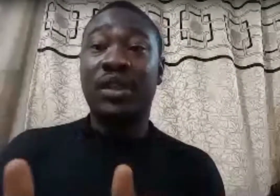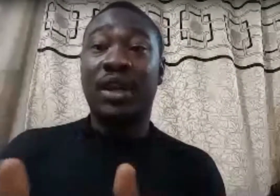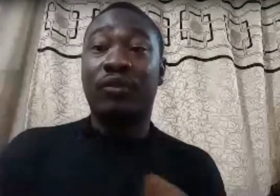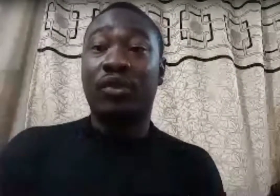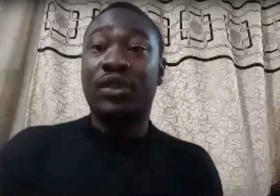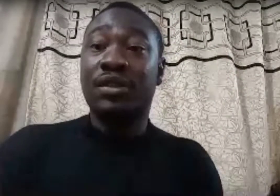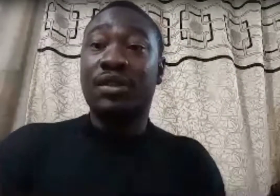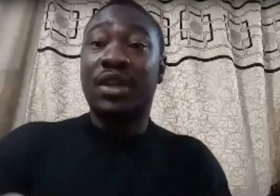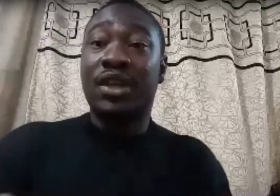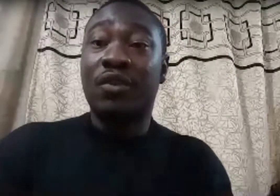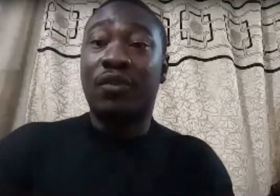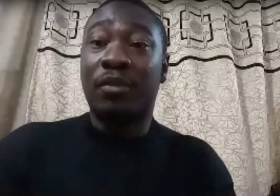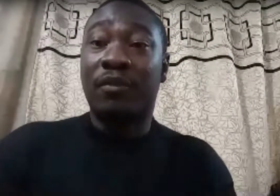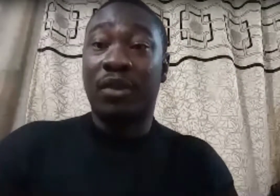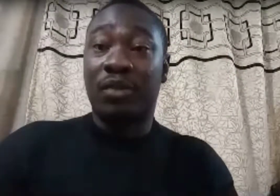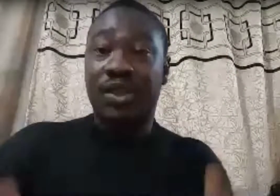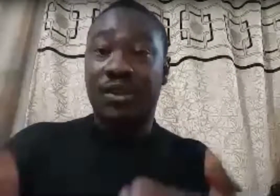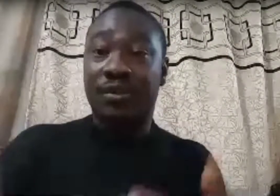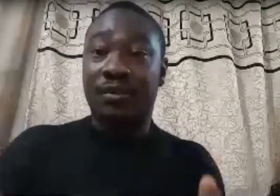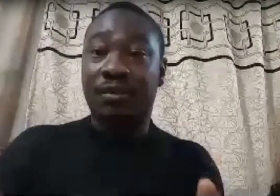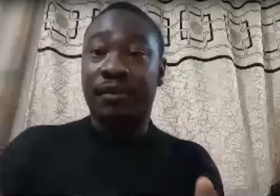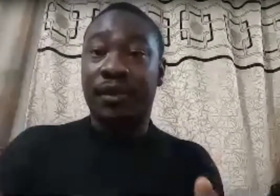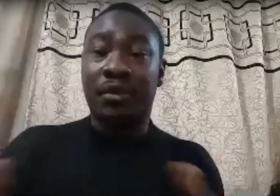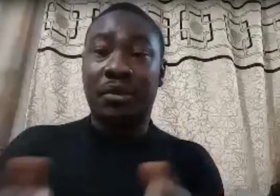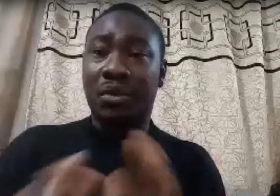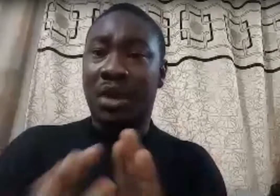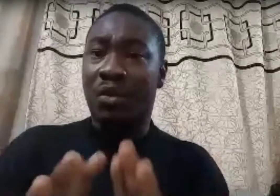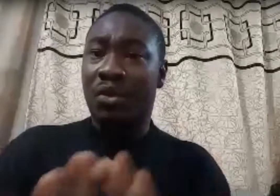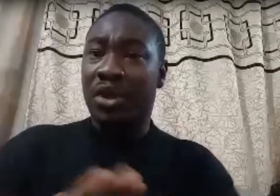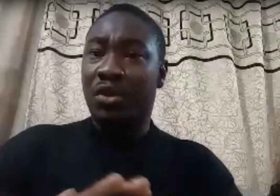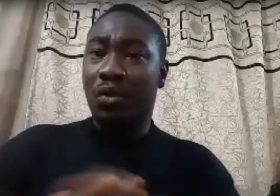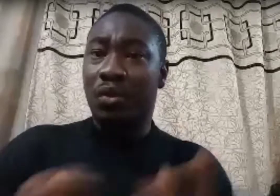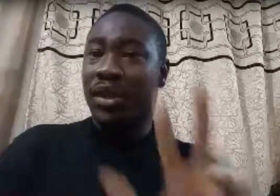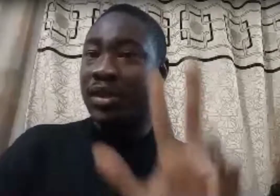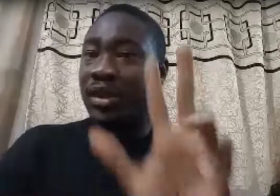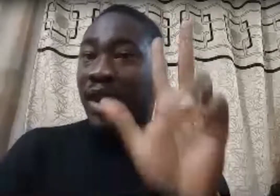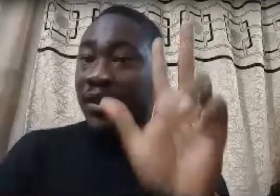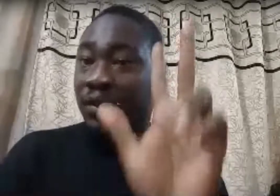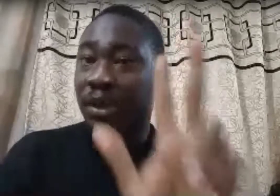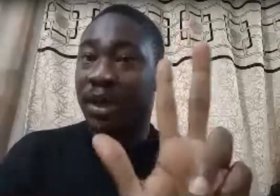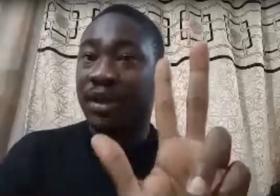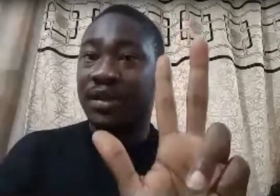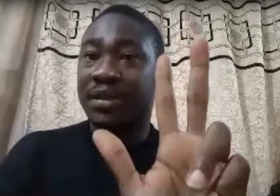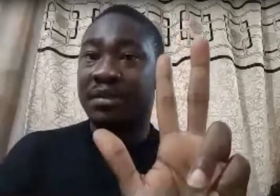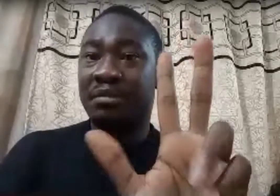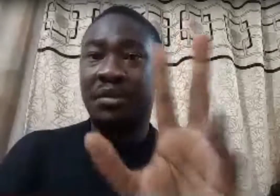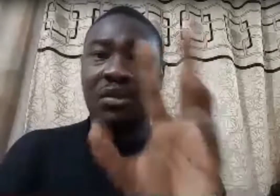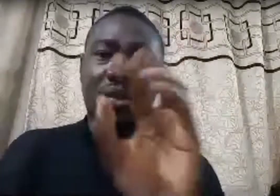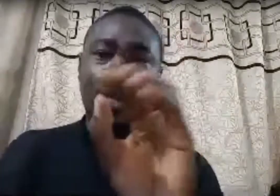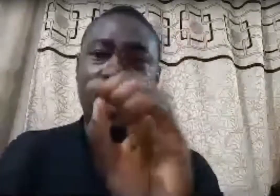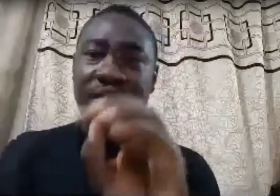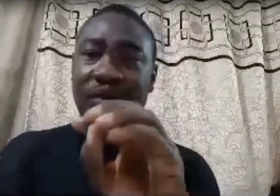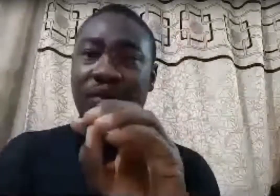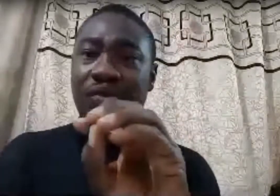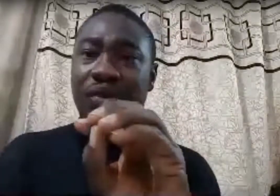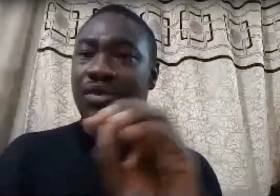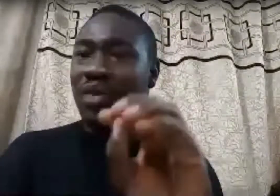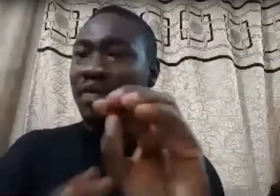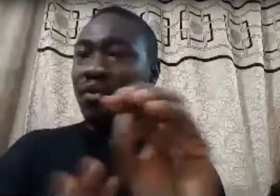foundation. So now we already know that 3 has to be like this. So just add 0 to it. You have no question. That is why